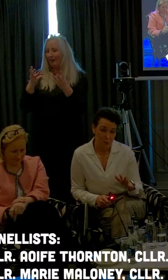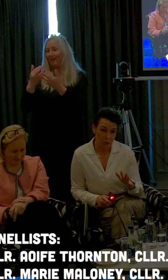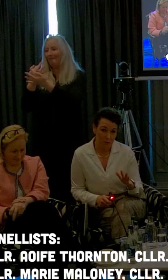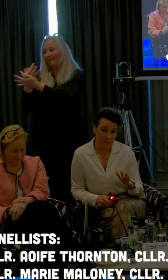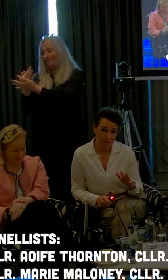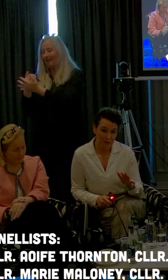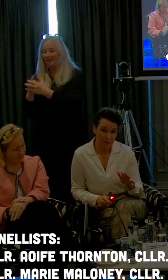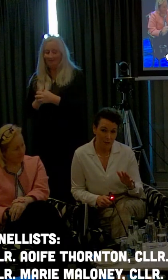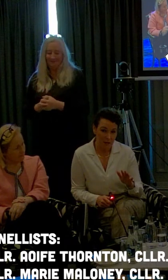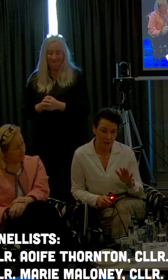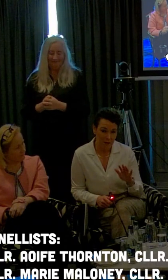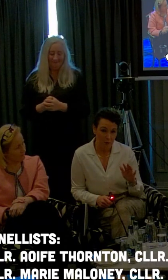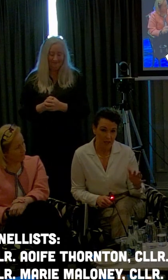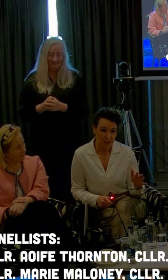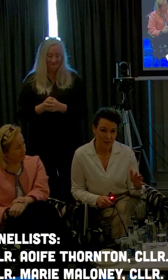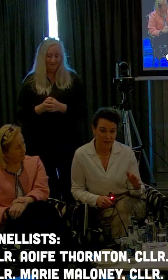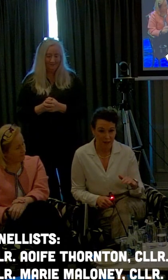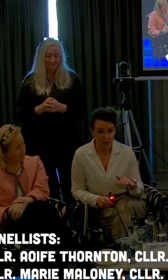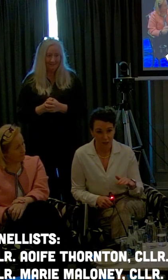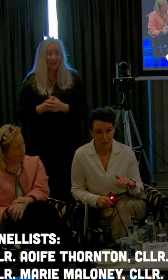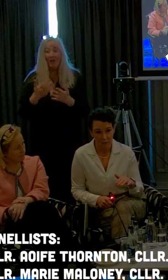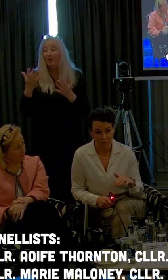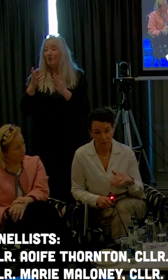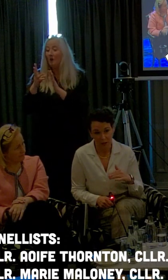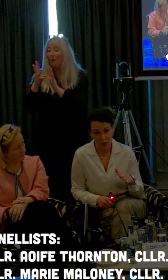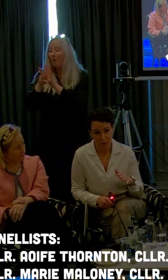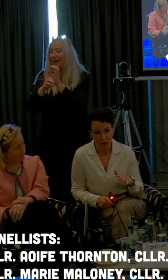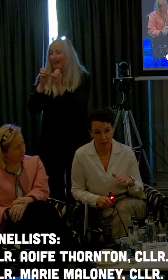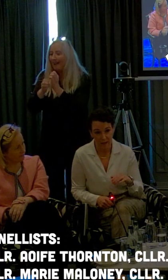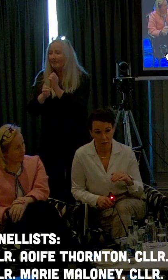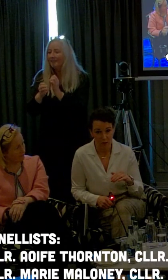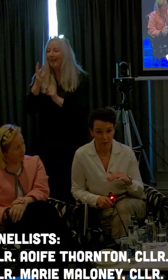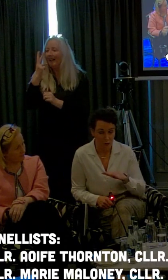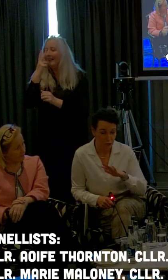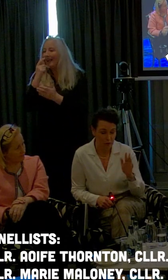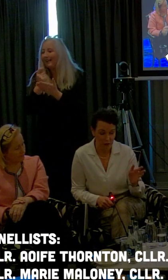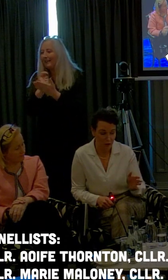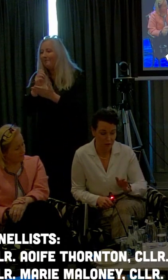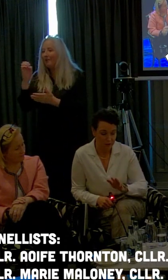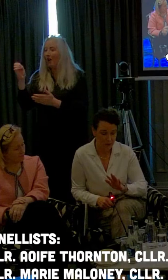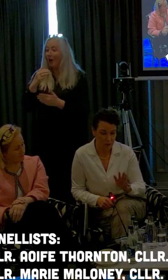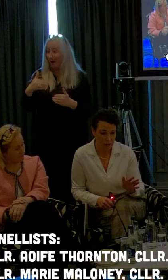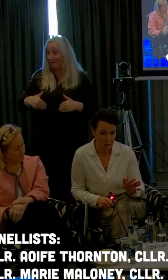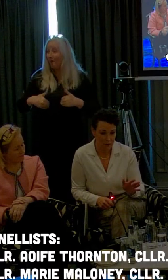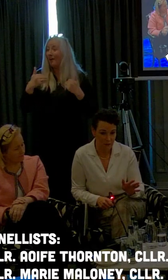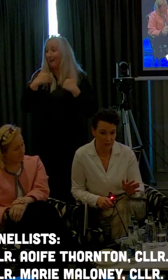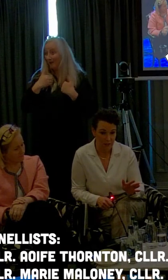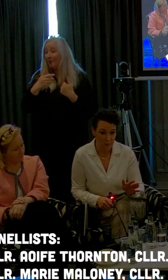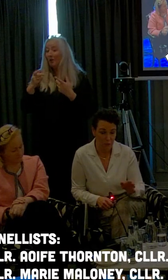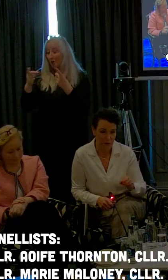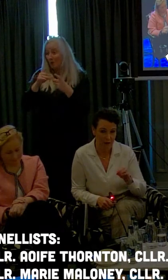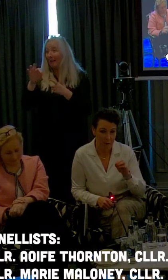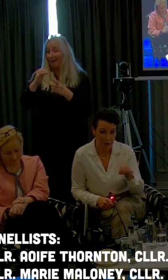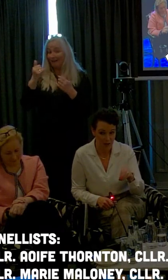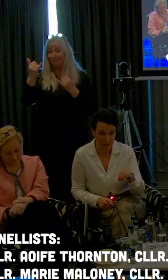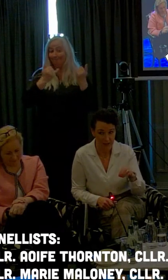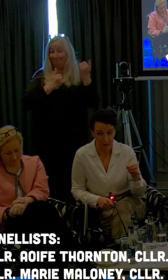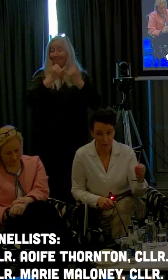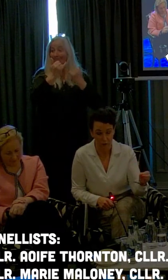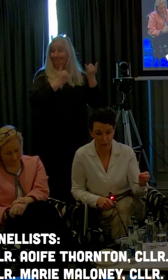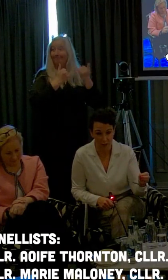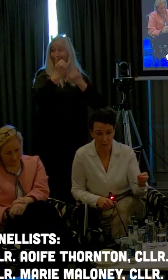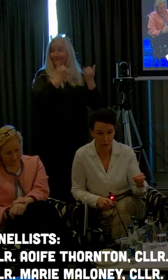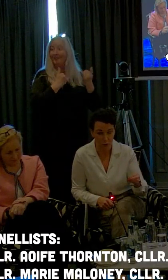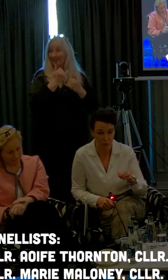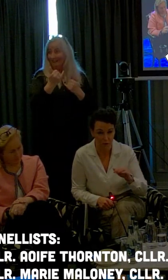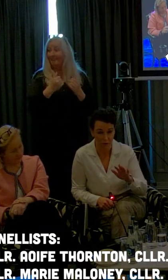I suppose, like, the weekends, the night time, the early mornings, you know, you do get calls at all times of the day, but there are pockets then of